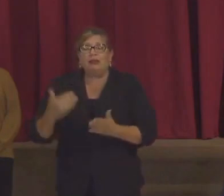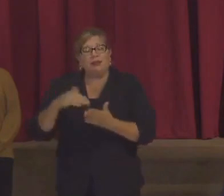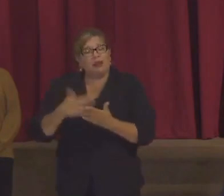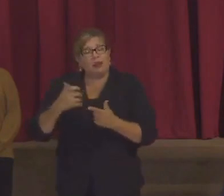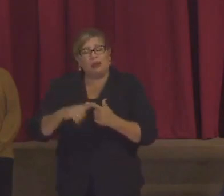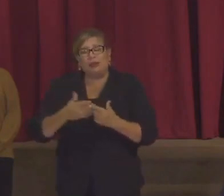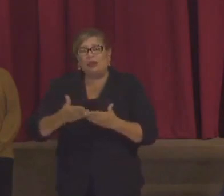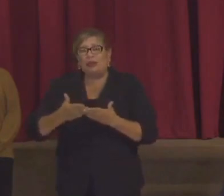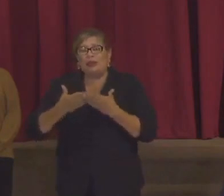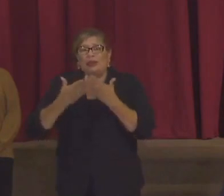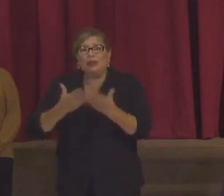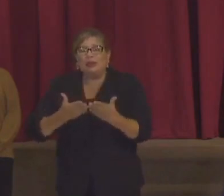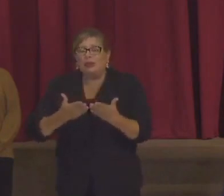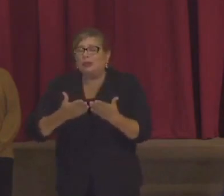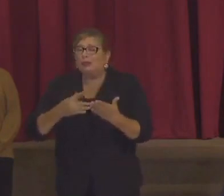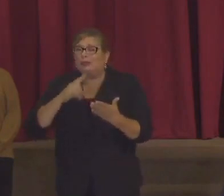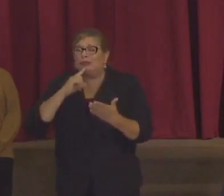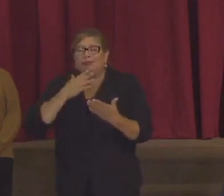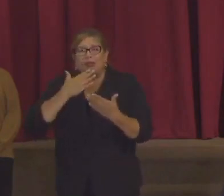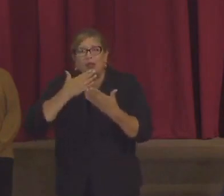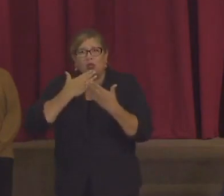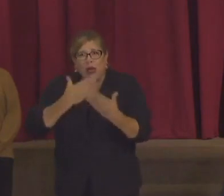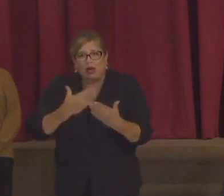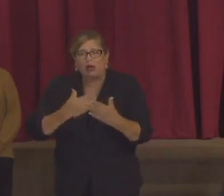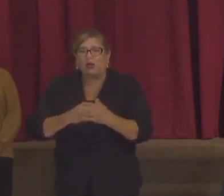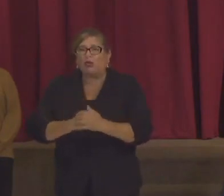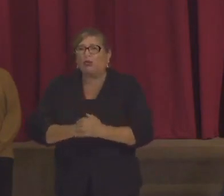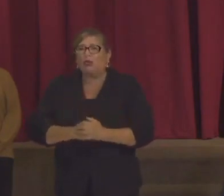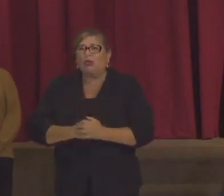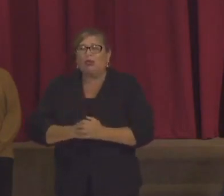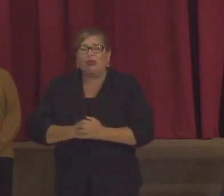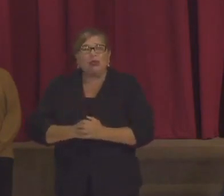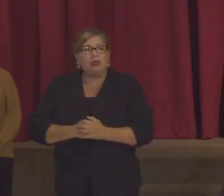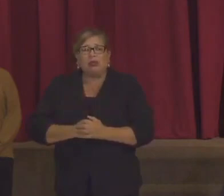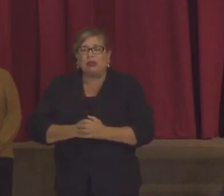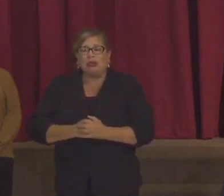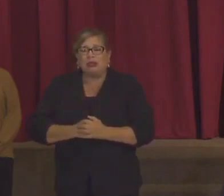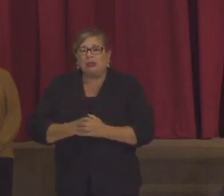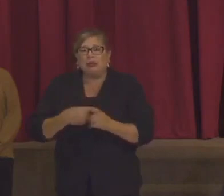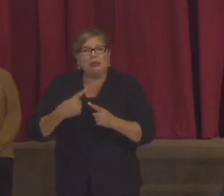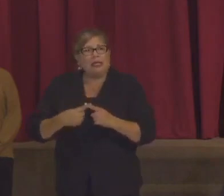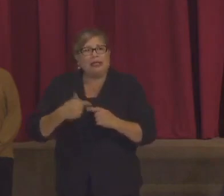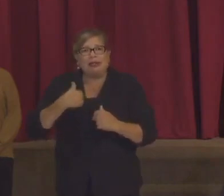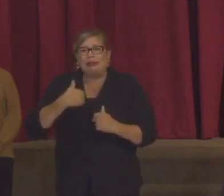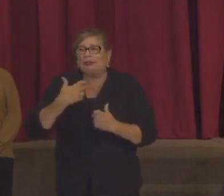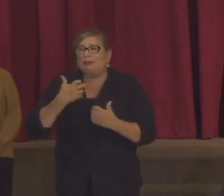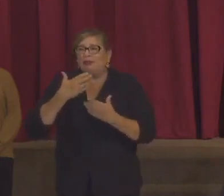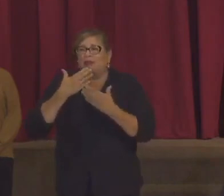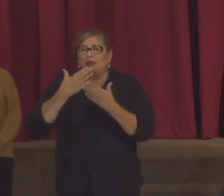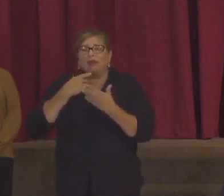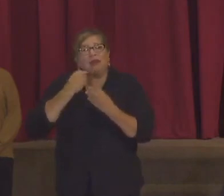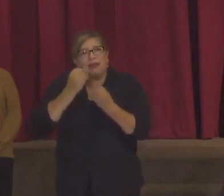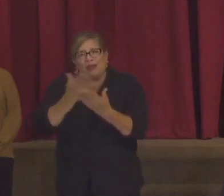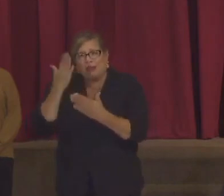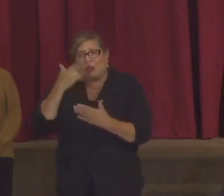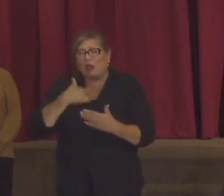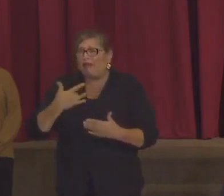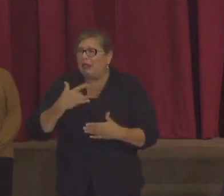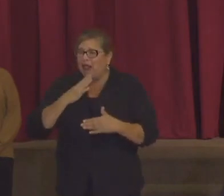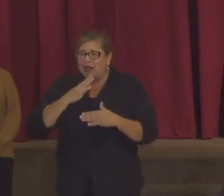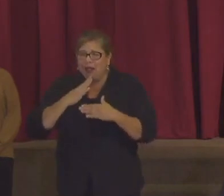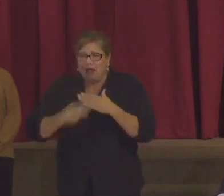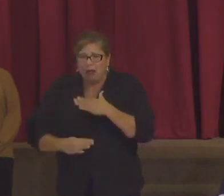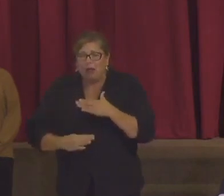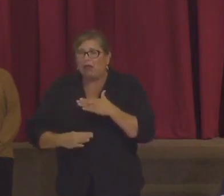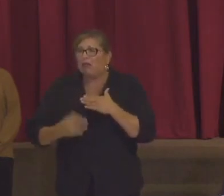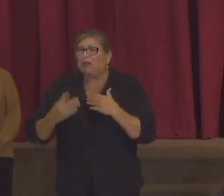deep humility to those leaders of every stripe that all